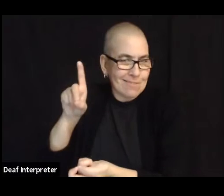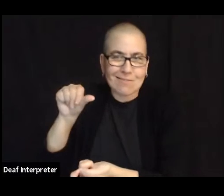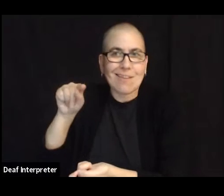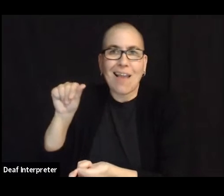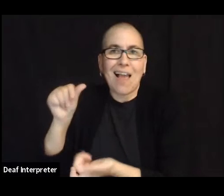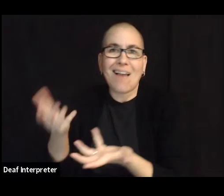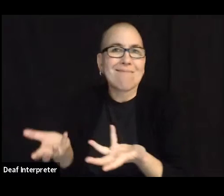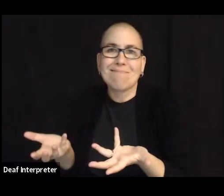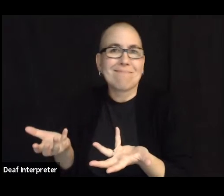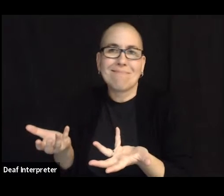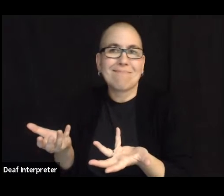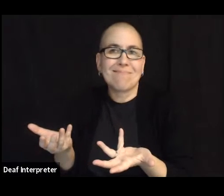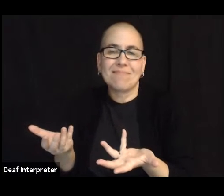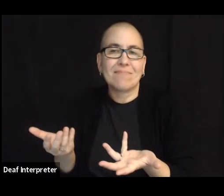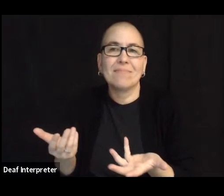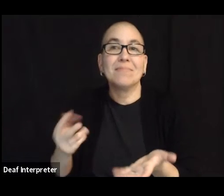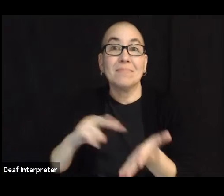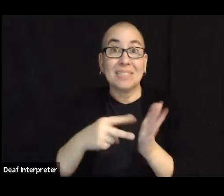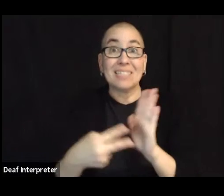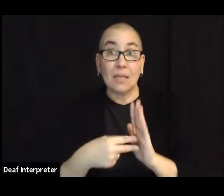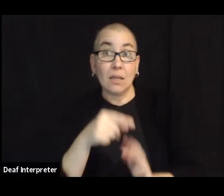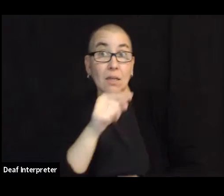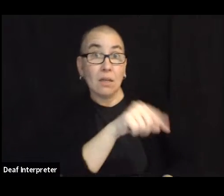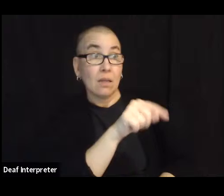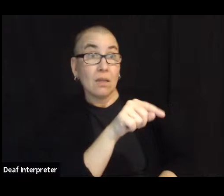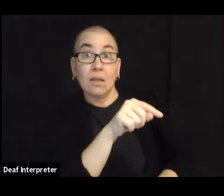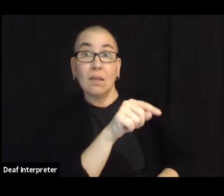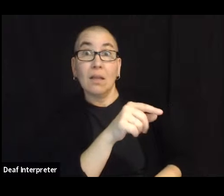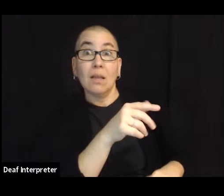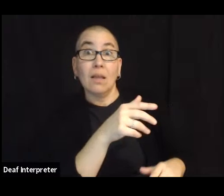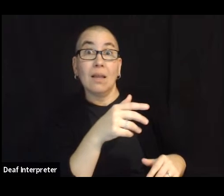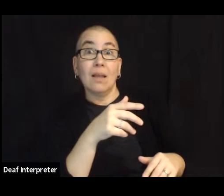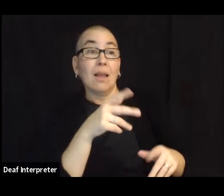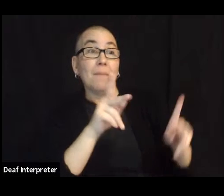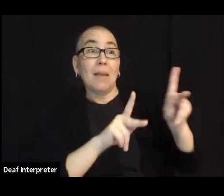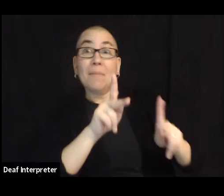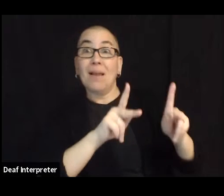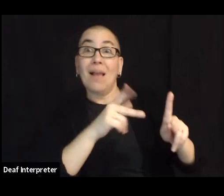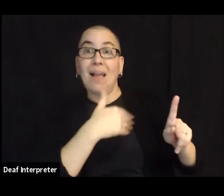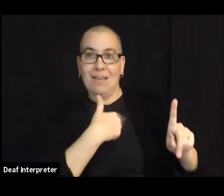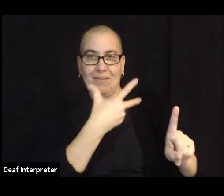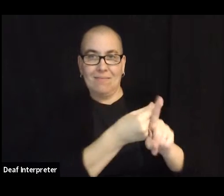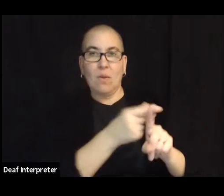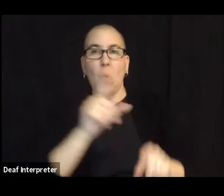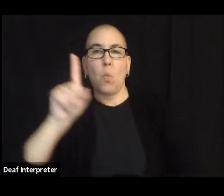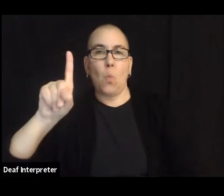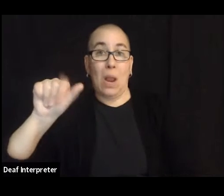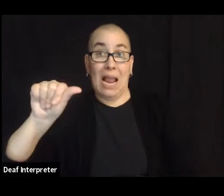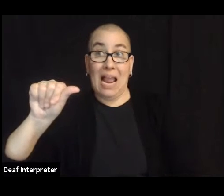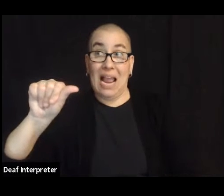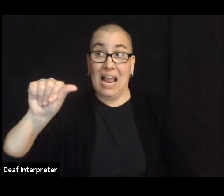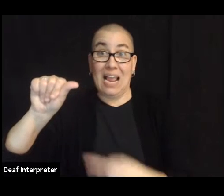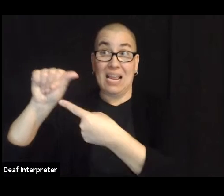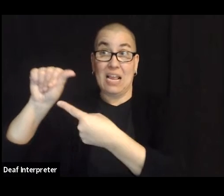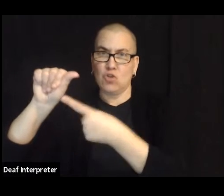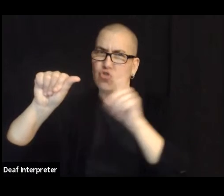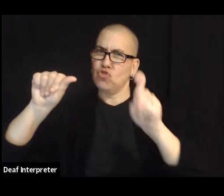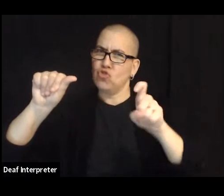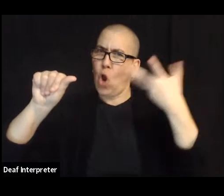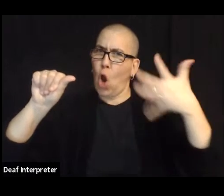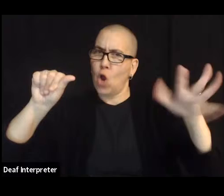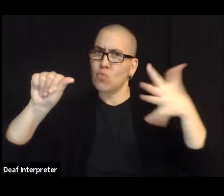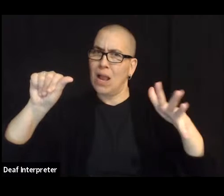who would have been normally vaccinated in phase 1A that will now have to wait to see if they can